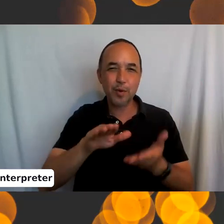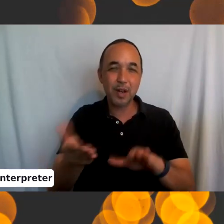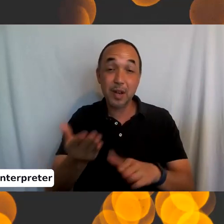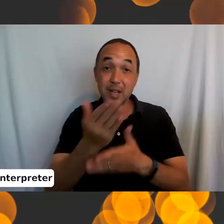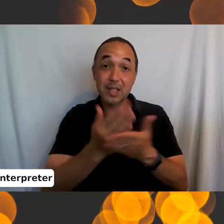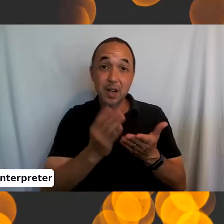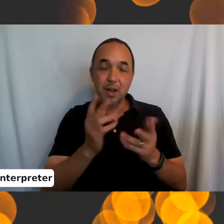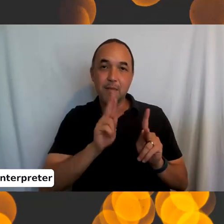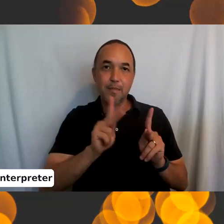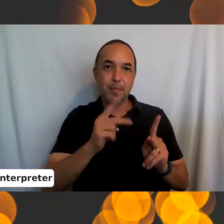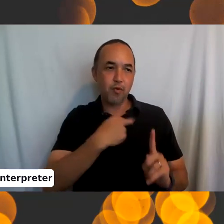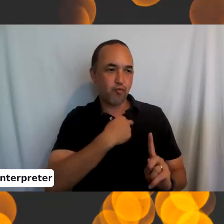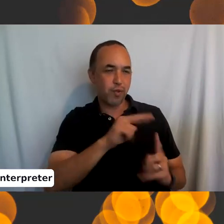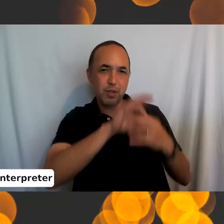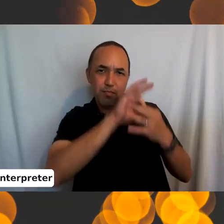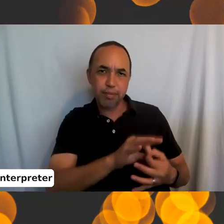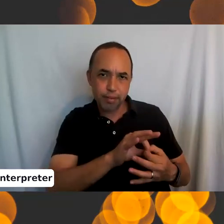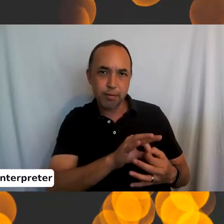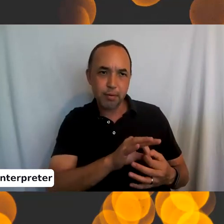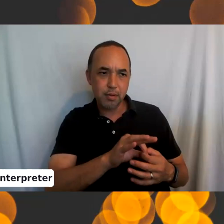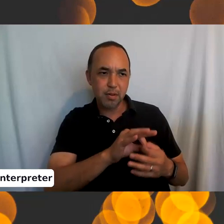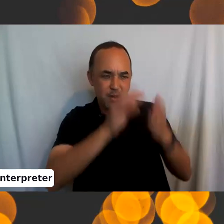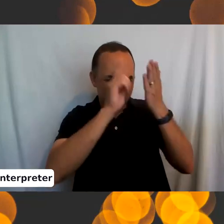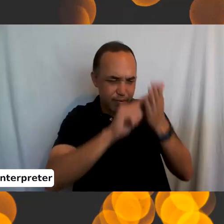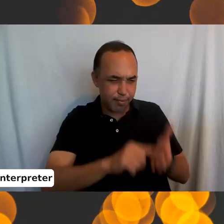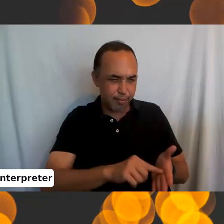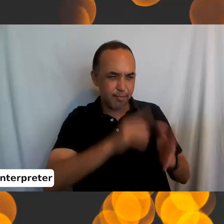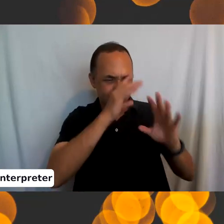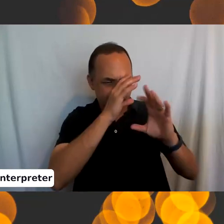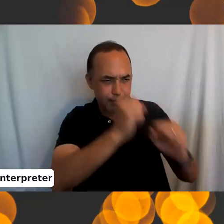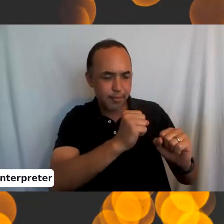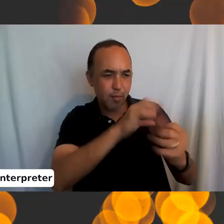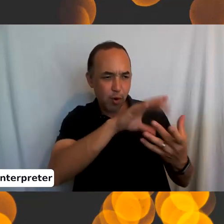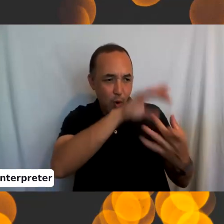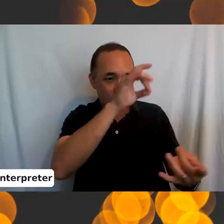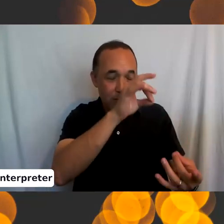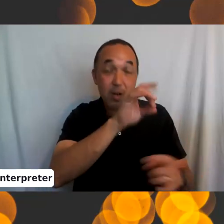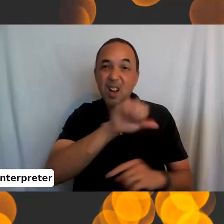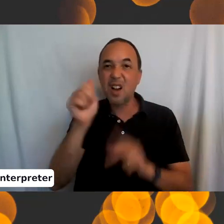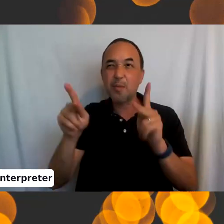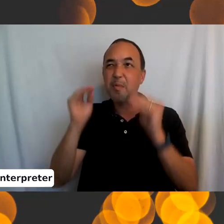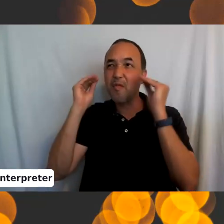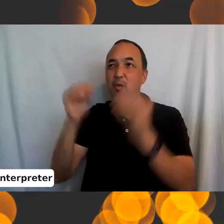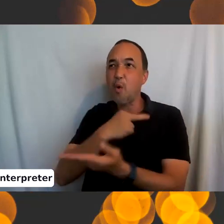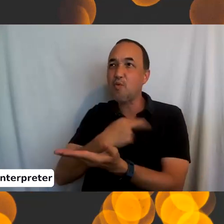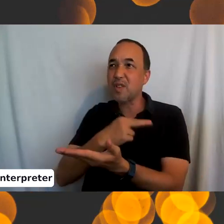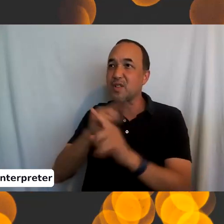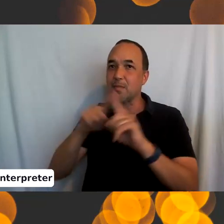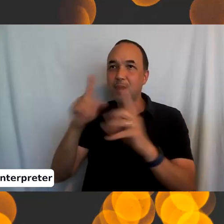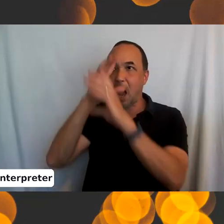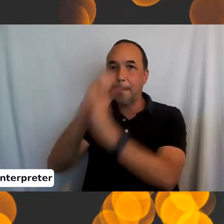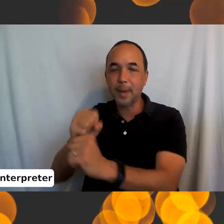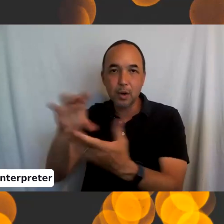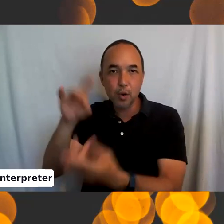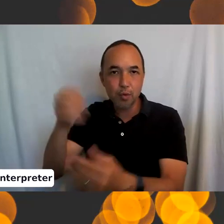people don't have any sort of religious background, and the paranormal almost becomes their religion. So maybe this is your way of